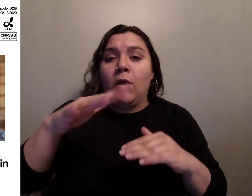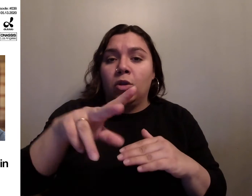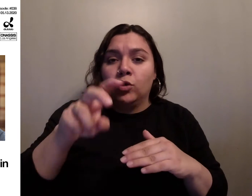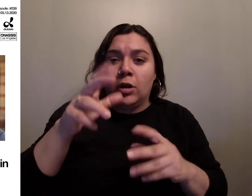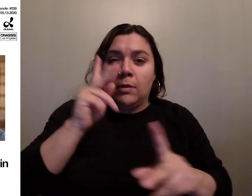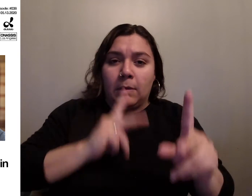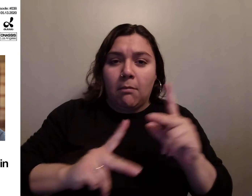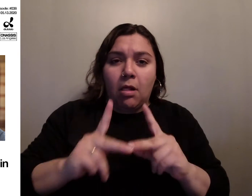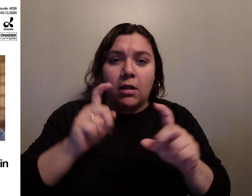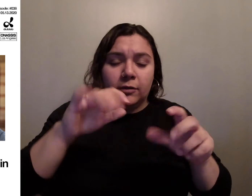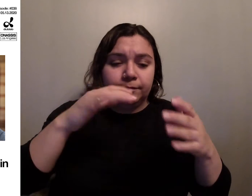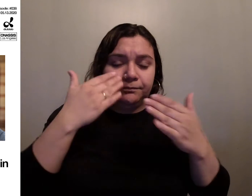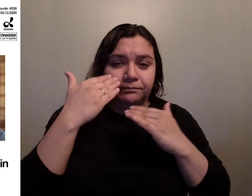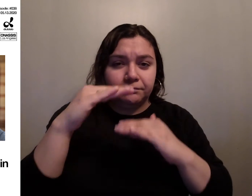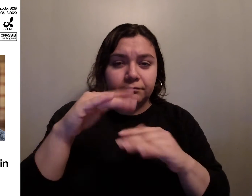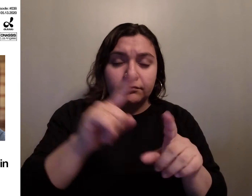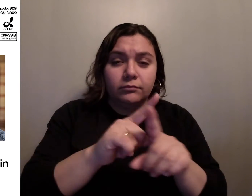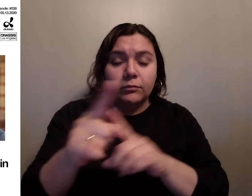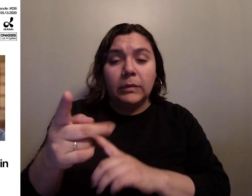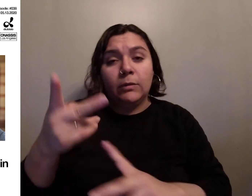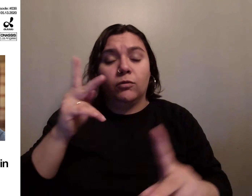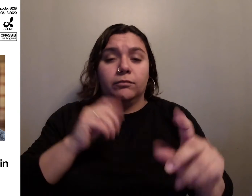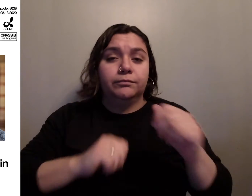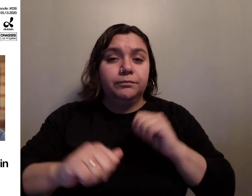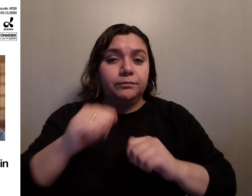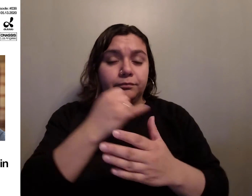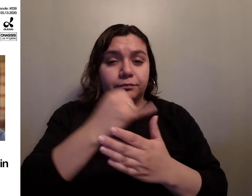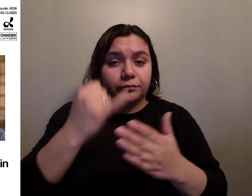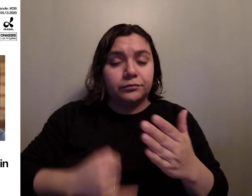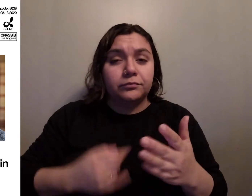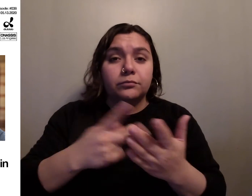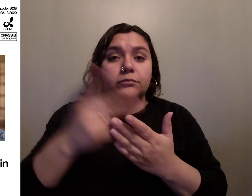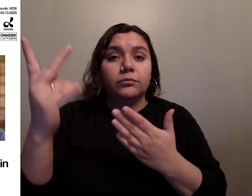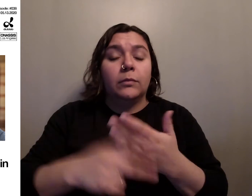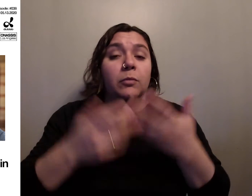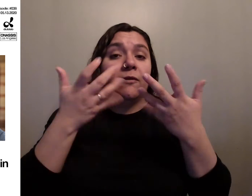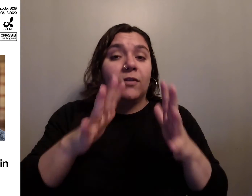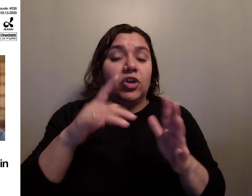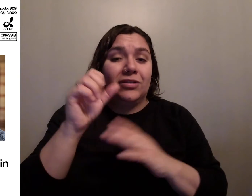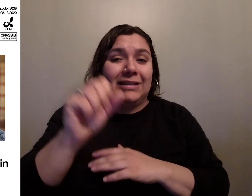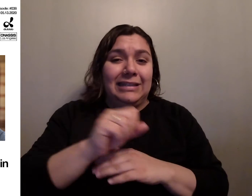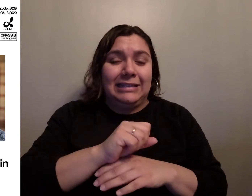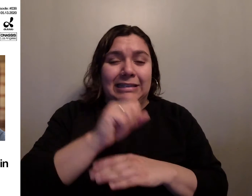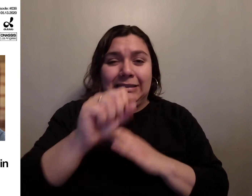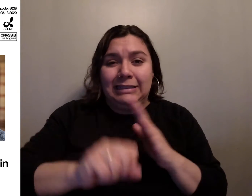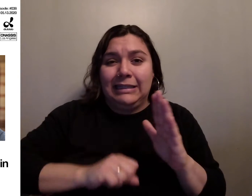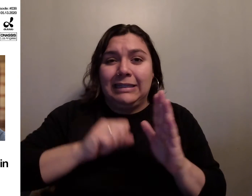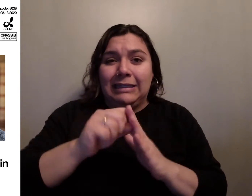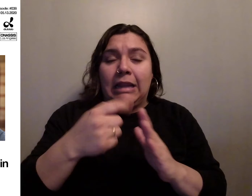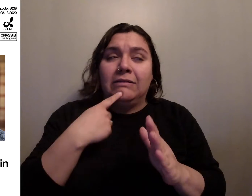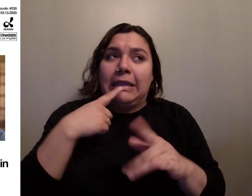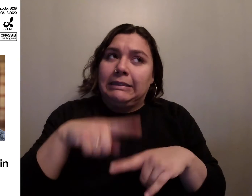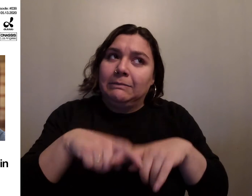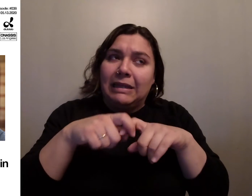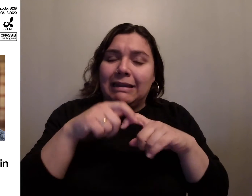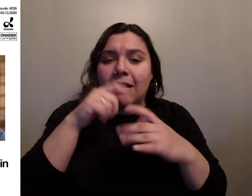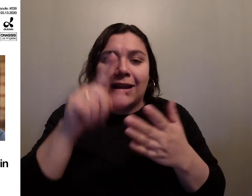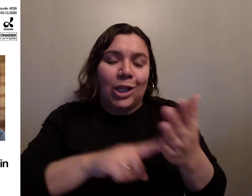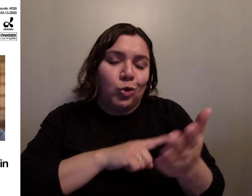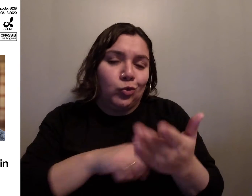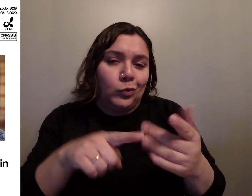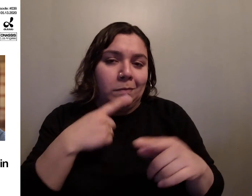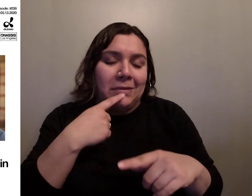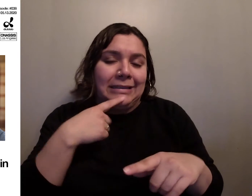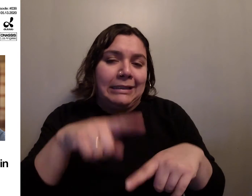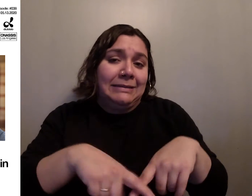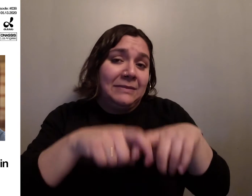if there were gatherings of over 200 people. And the performing arts programming that would close out the remainder of our season was, I like